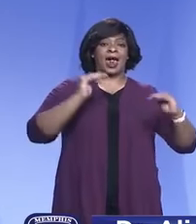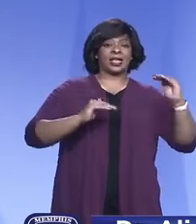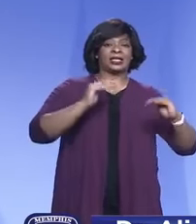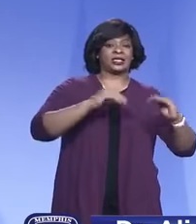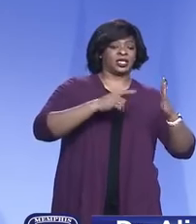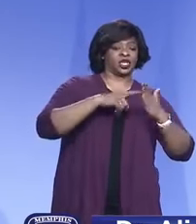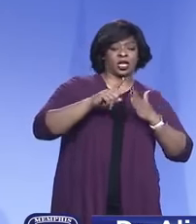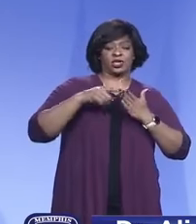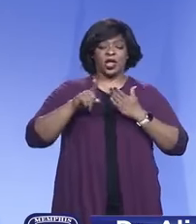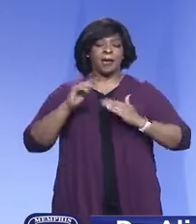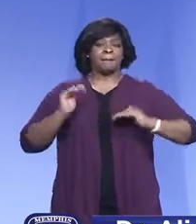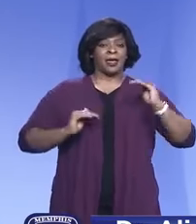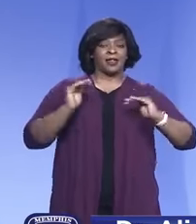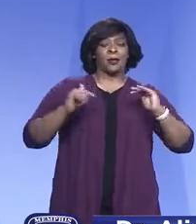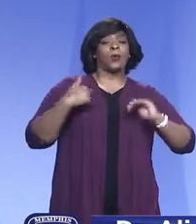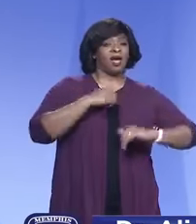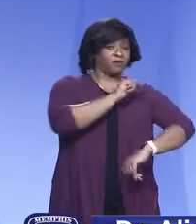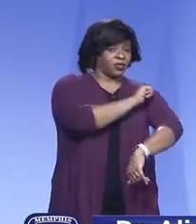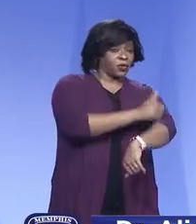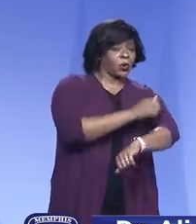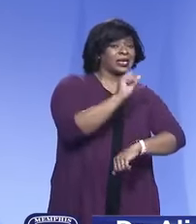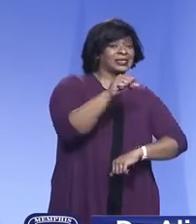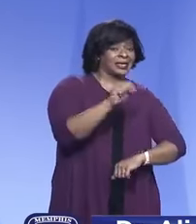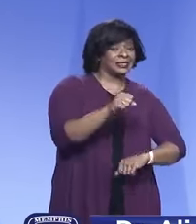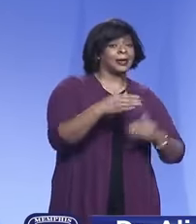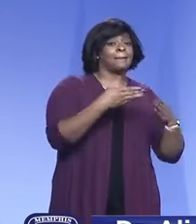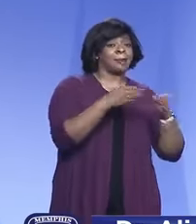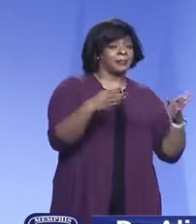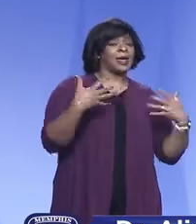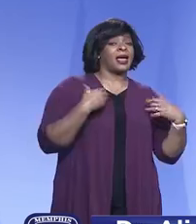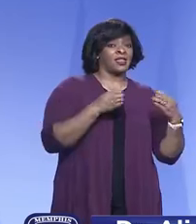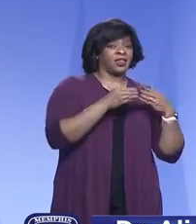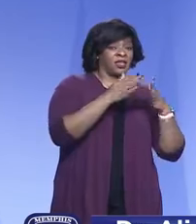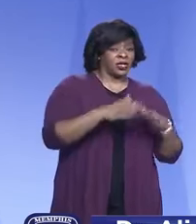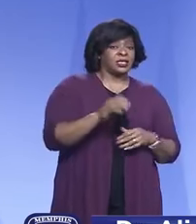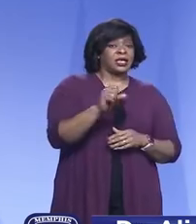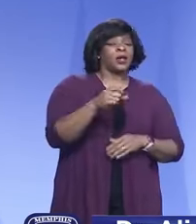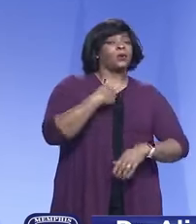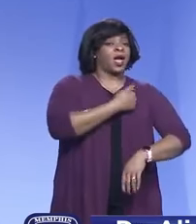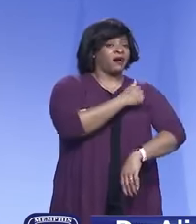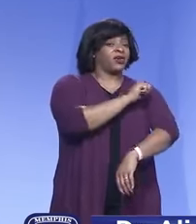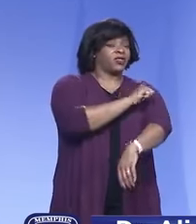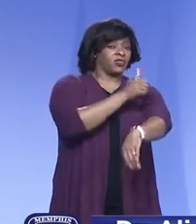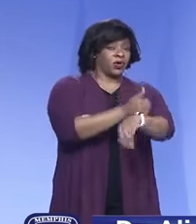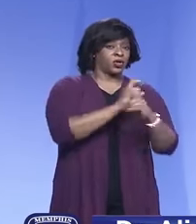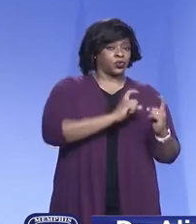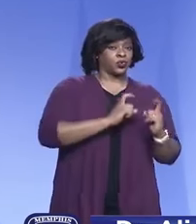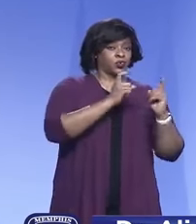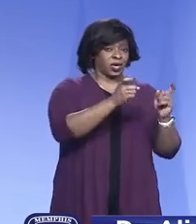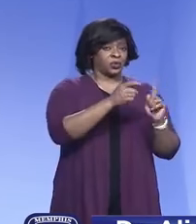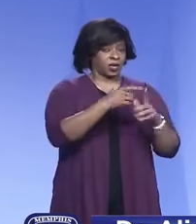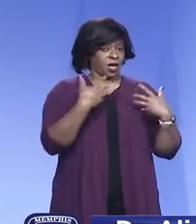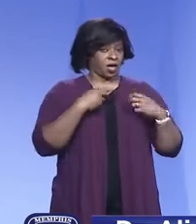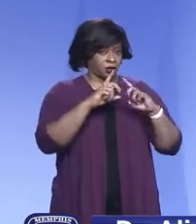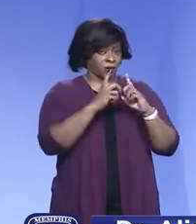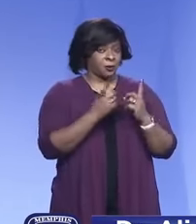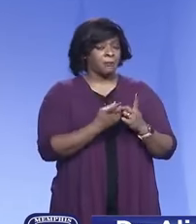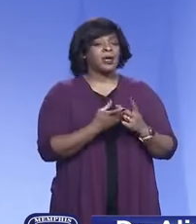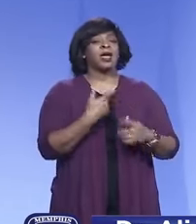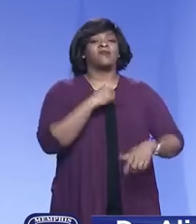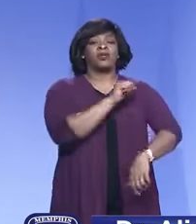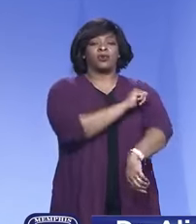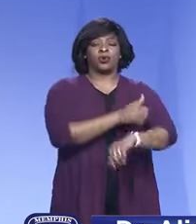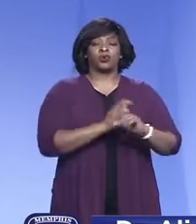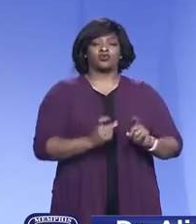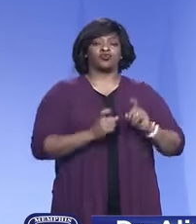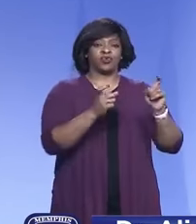So we do have authority as public health leaders. There's authority that's granted to the health department. There's authority